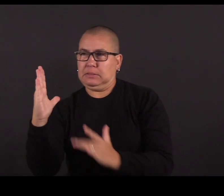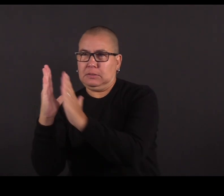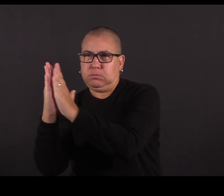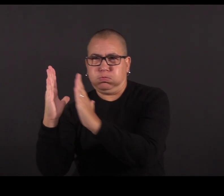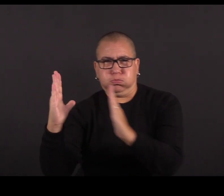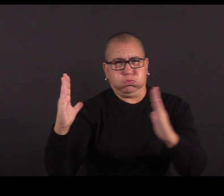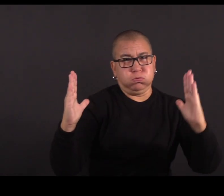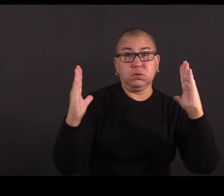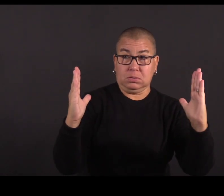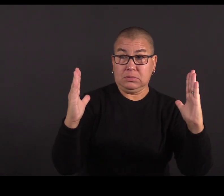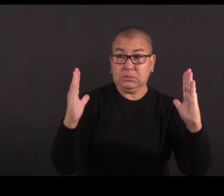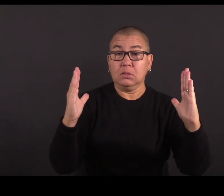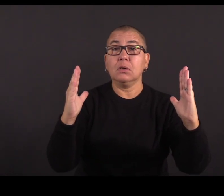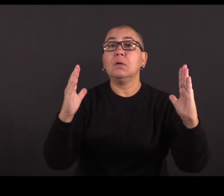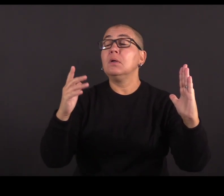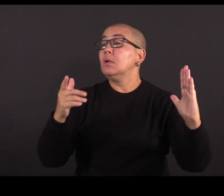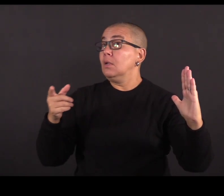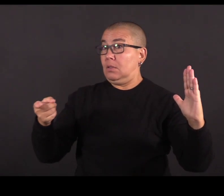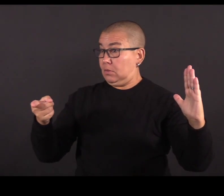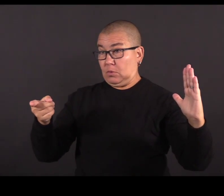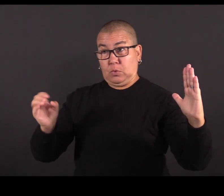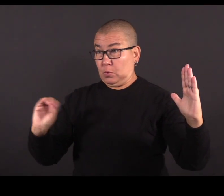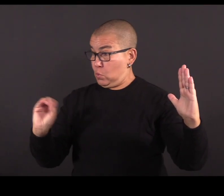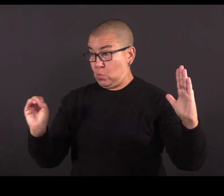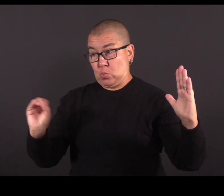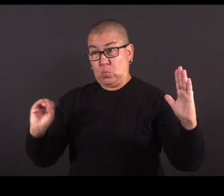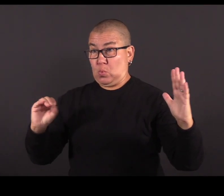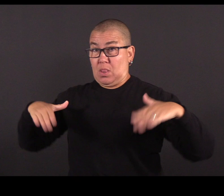unhoused to permanent housing.